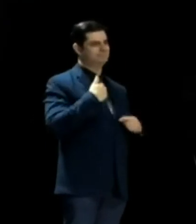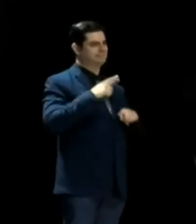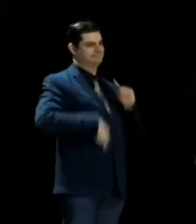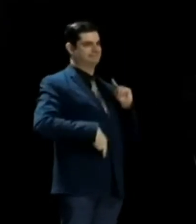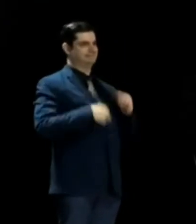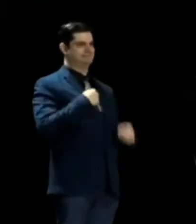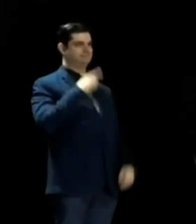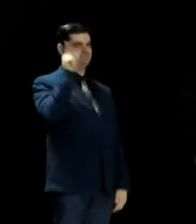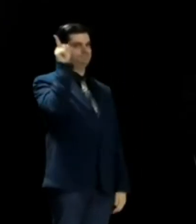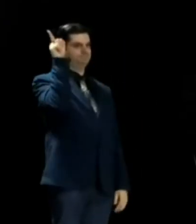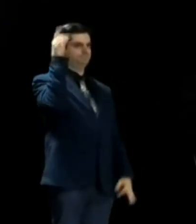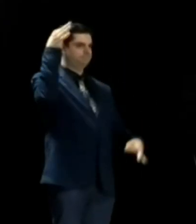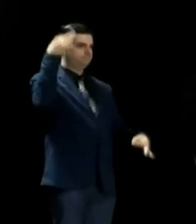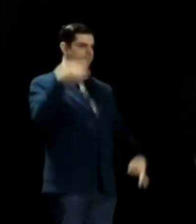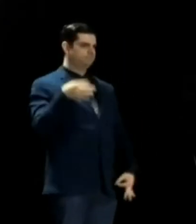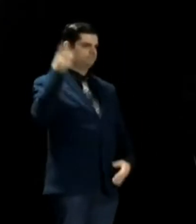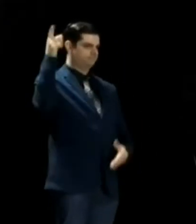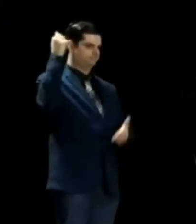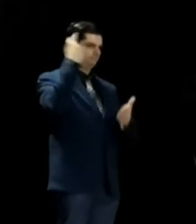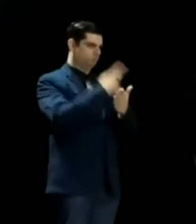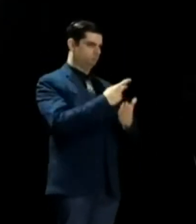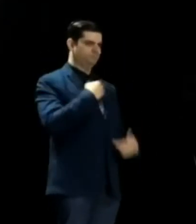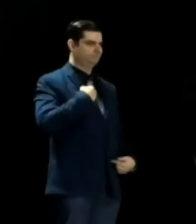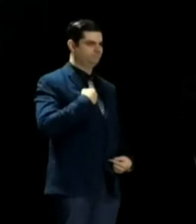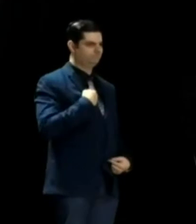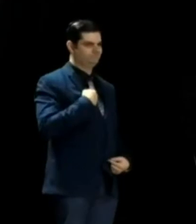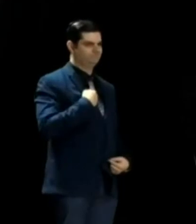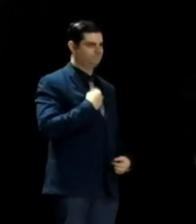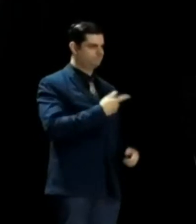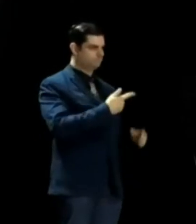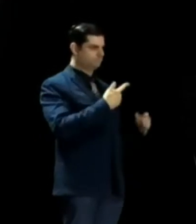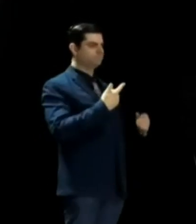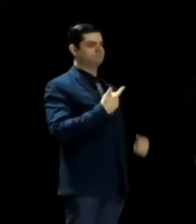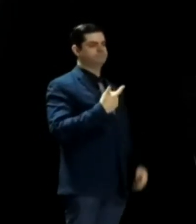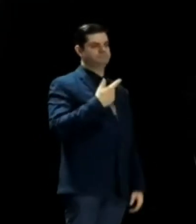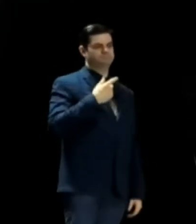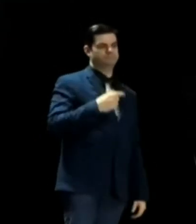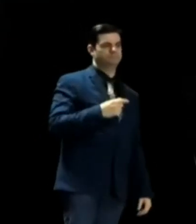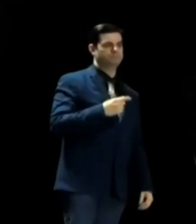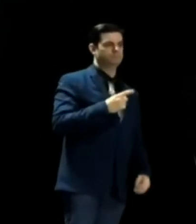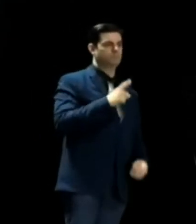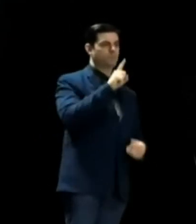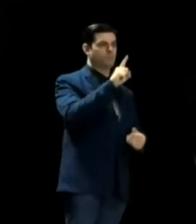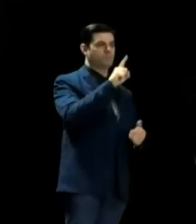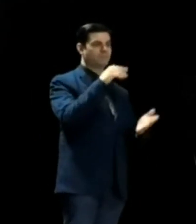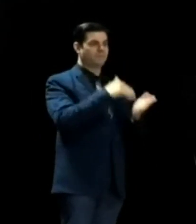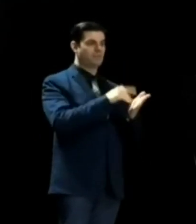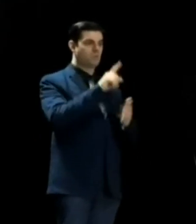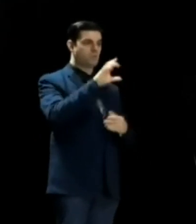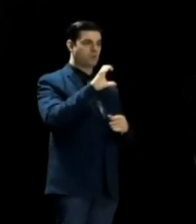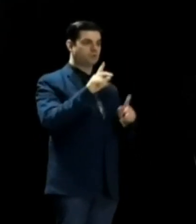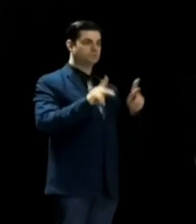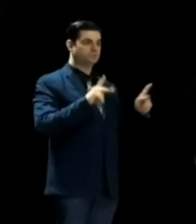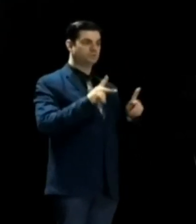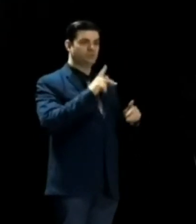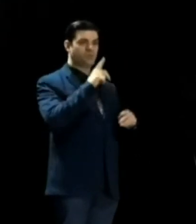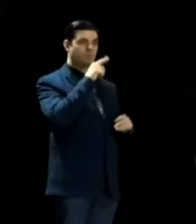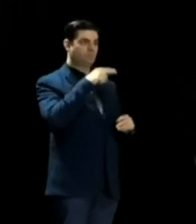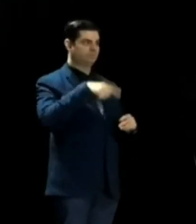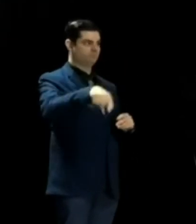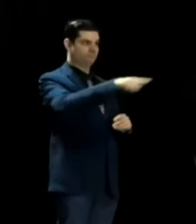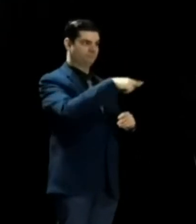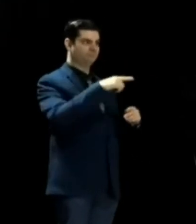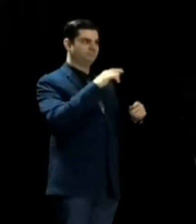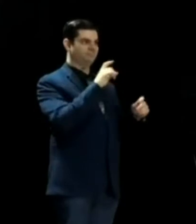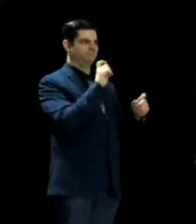people in quarantine or mandatory isolation. That's a lot of work that they have to work through. So they're getting to you. They had a very good, productive day